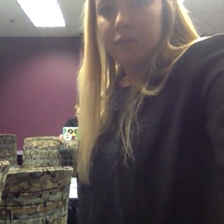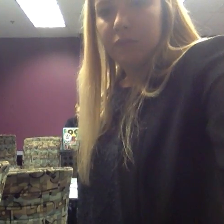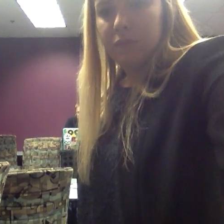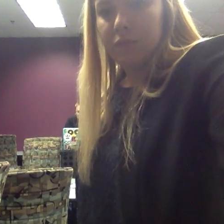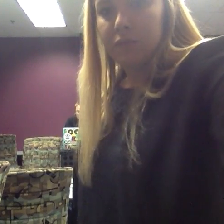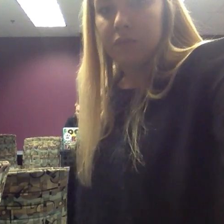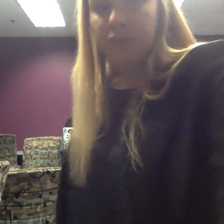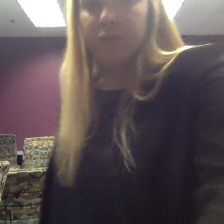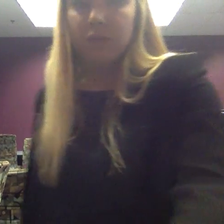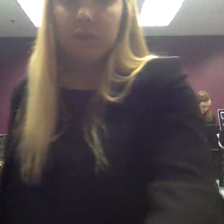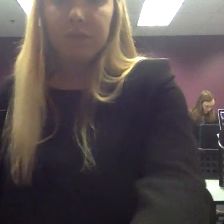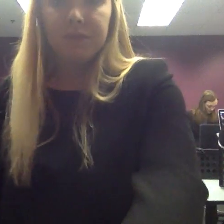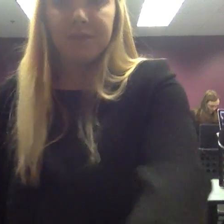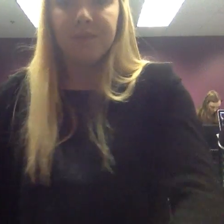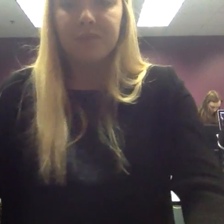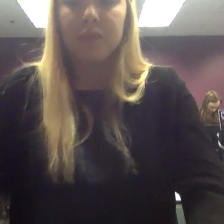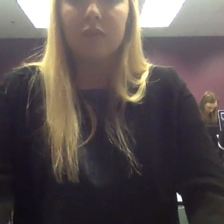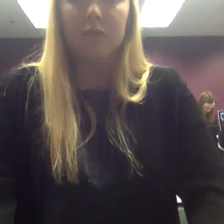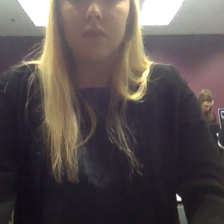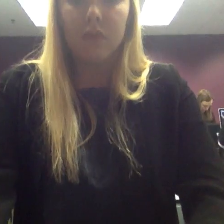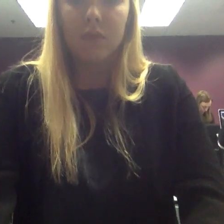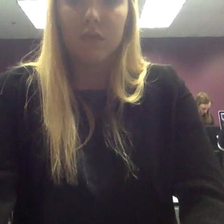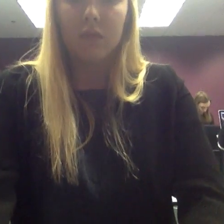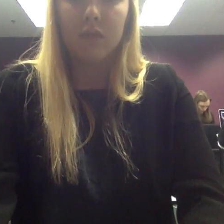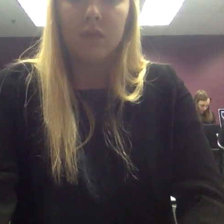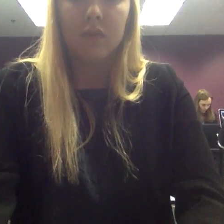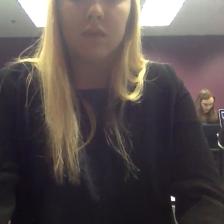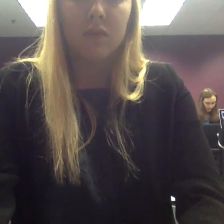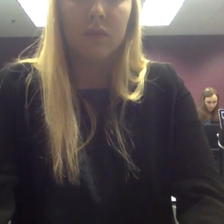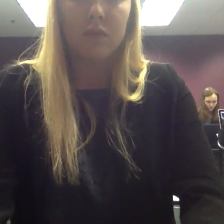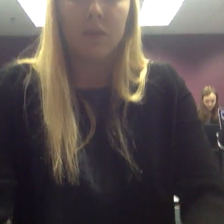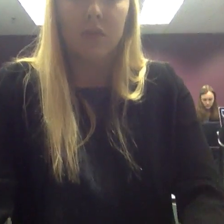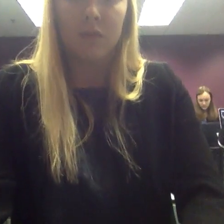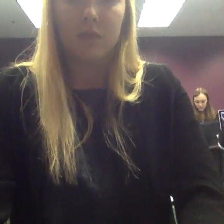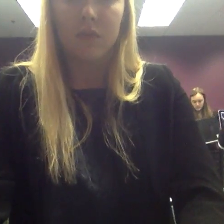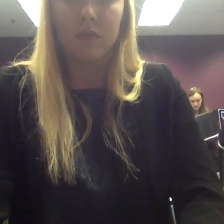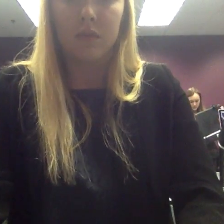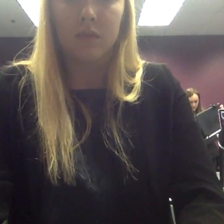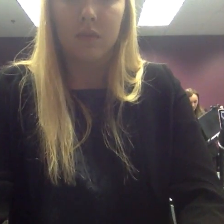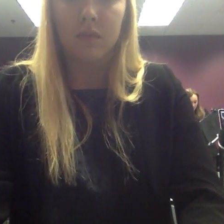All right, so you're going to take a few minutes and do your command control.